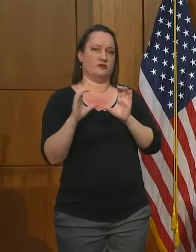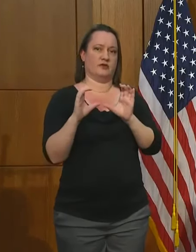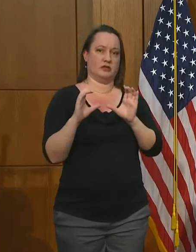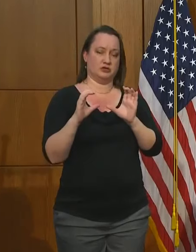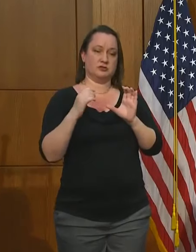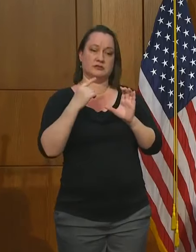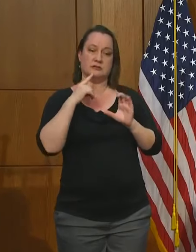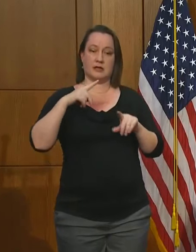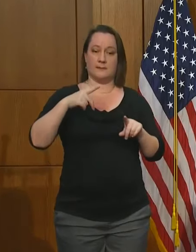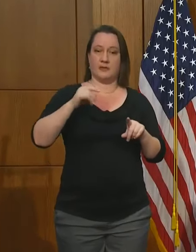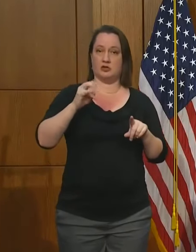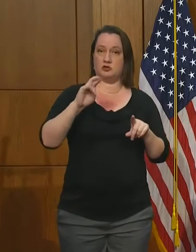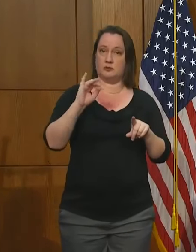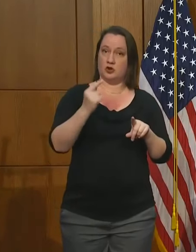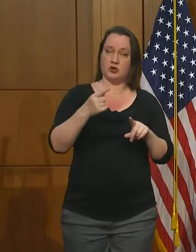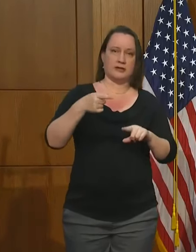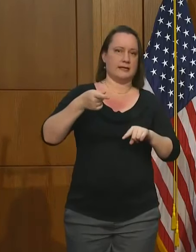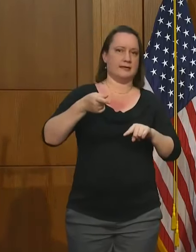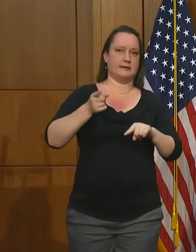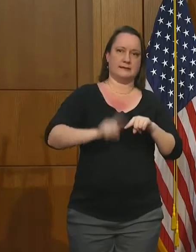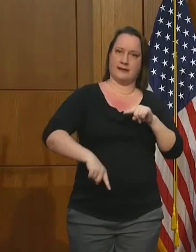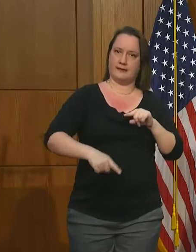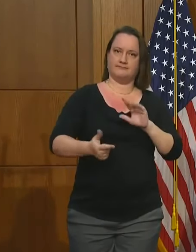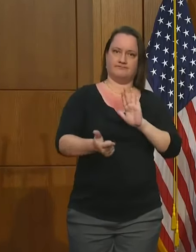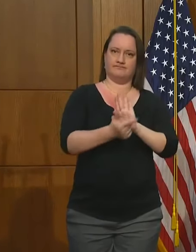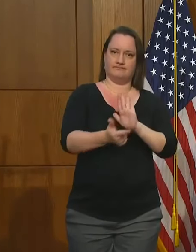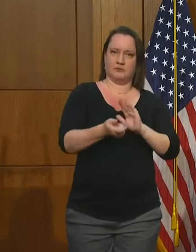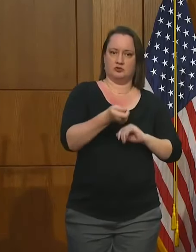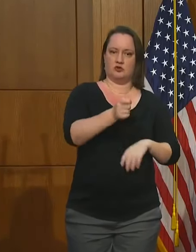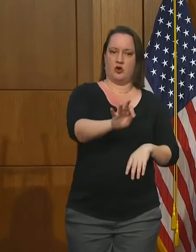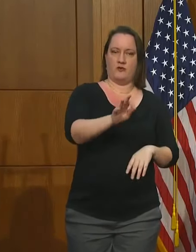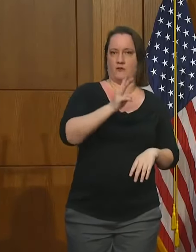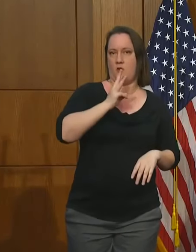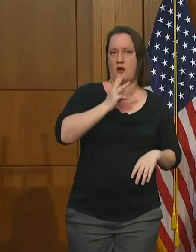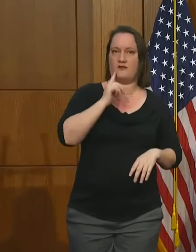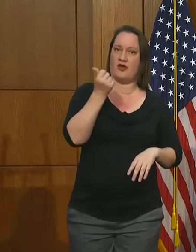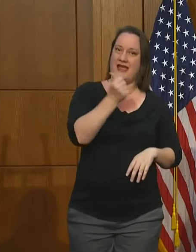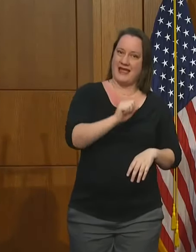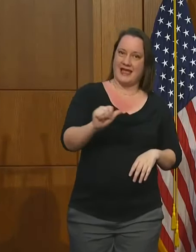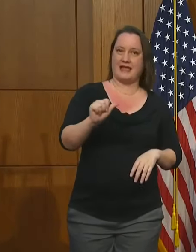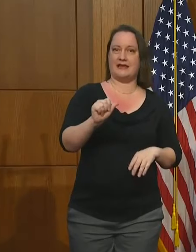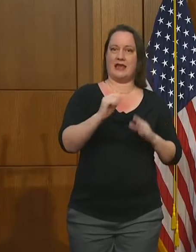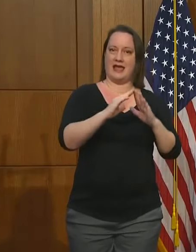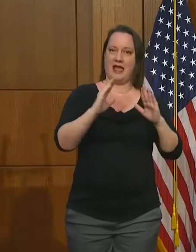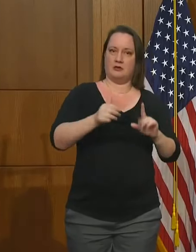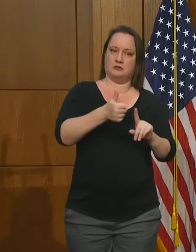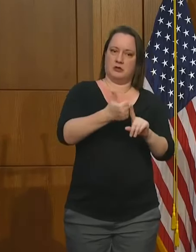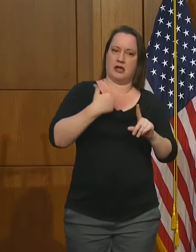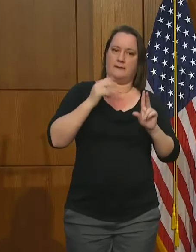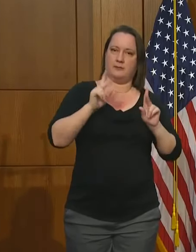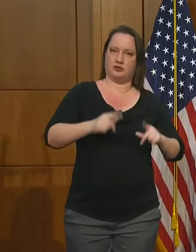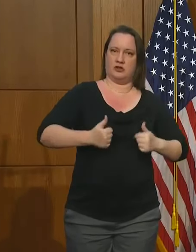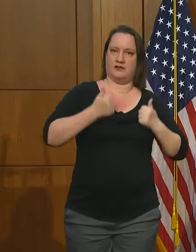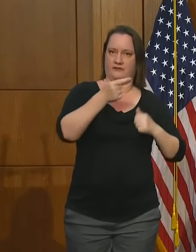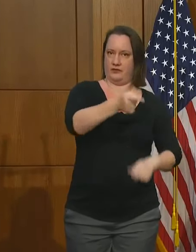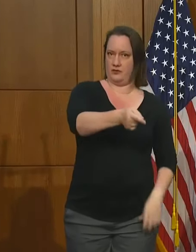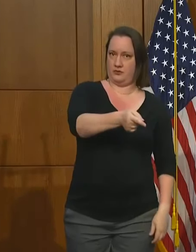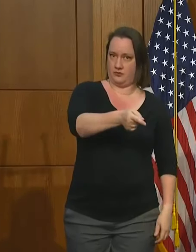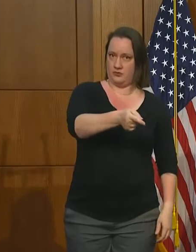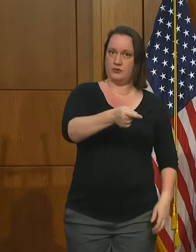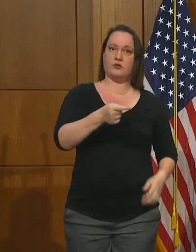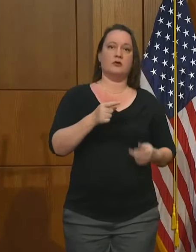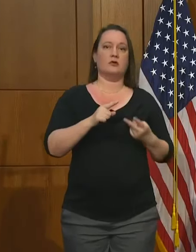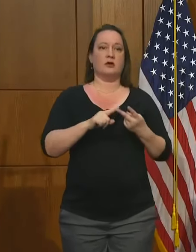of Petersburg from shutting off water service to any occupied dwelling and requires the city to restore service